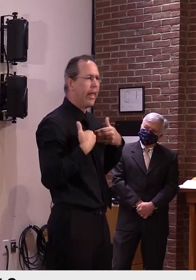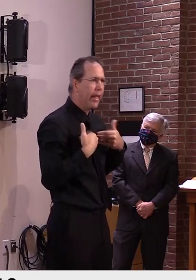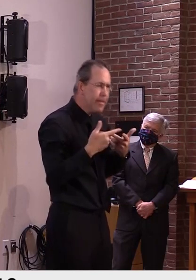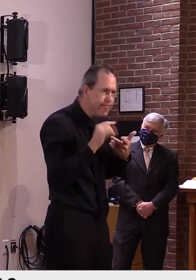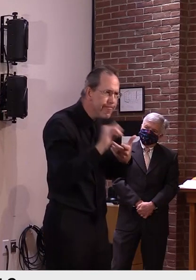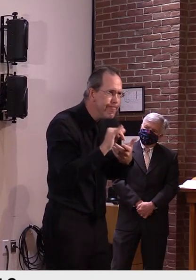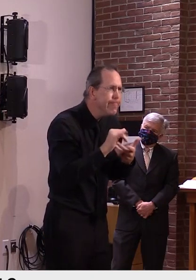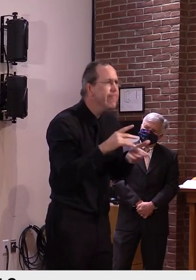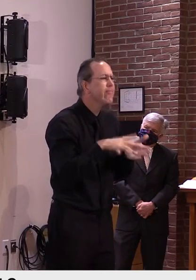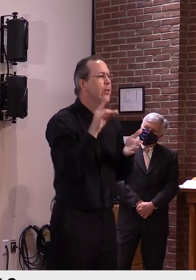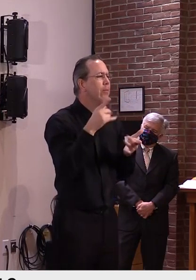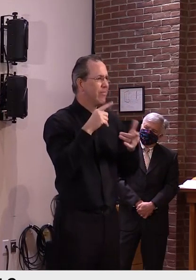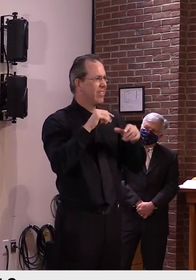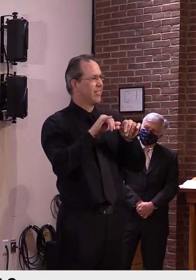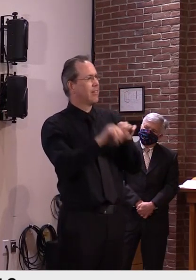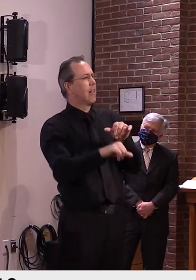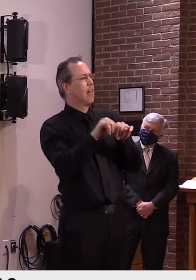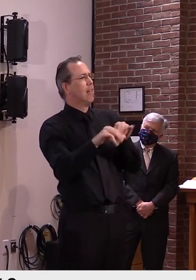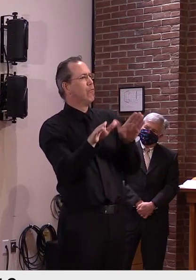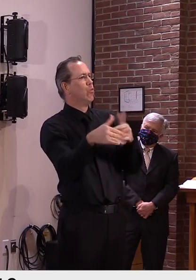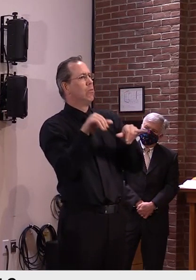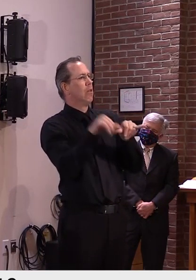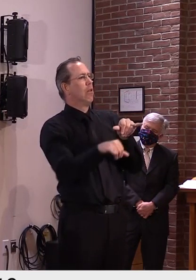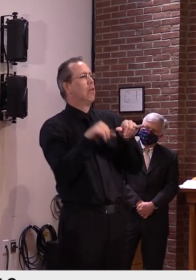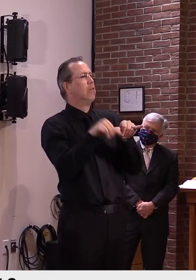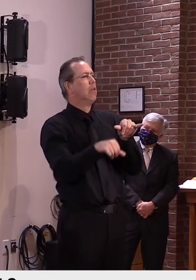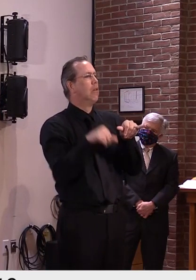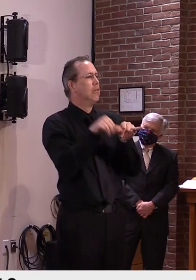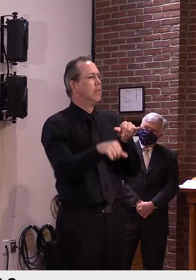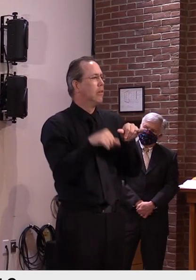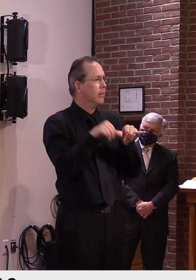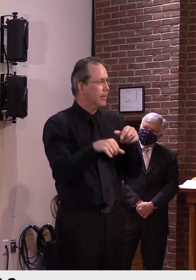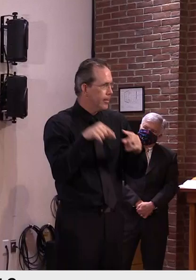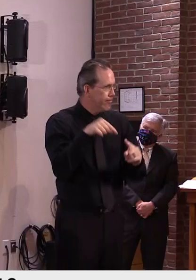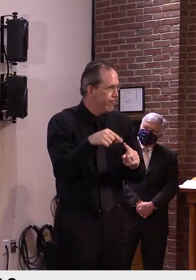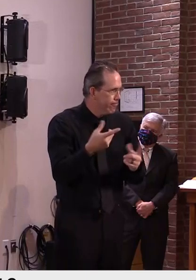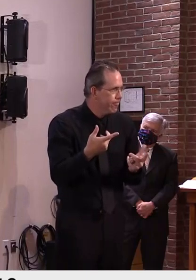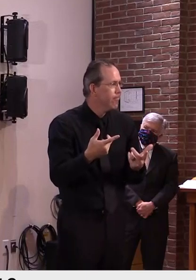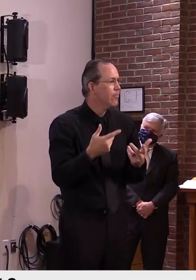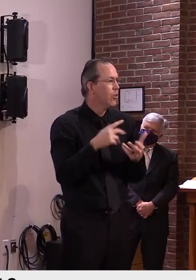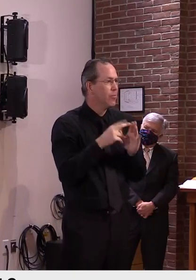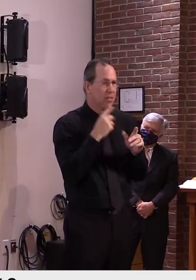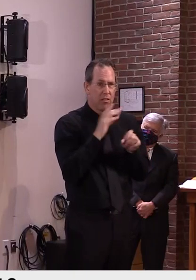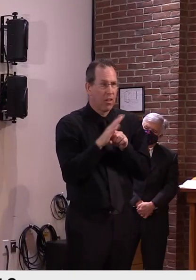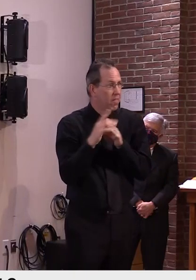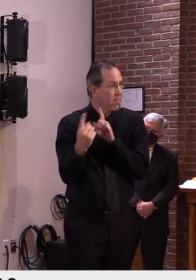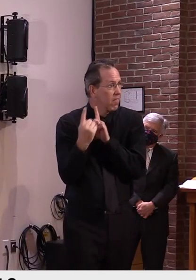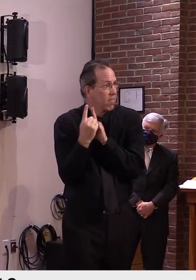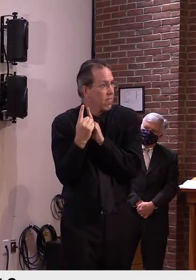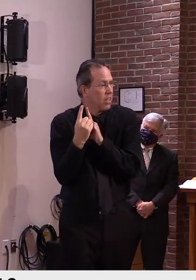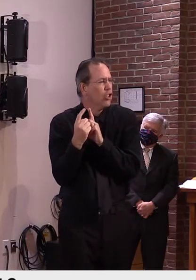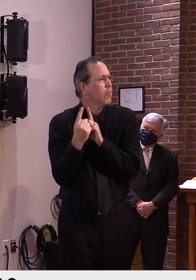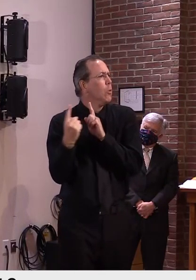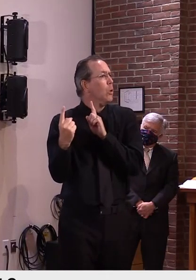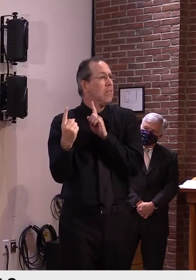aerosols, because we can't necessarily distance ourselves from them. Masks are believed to